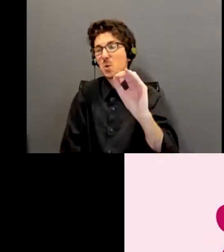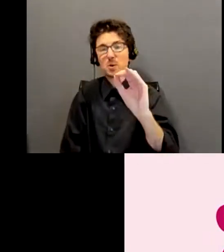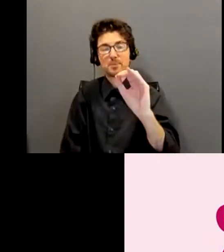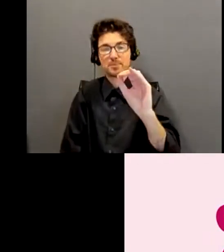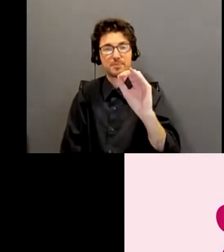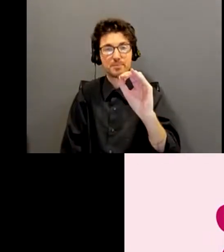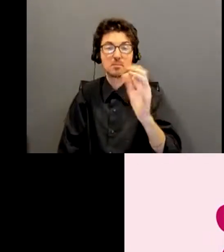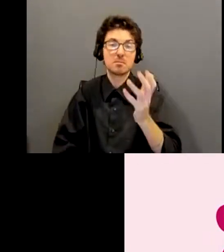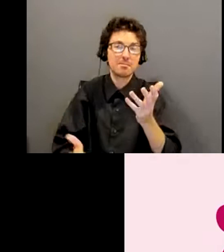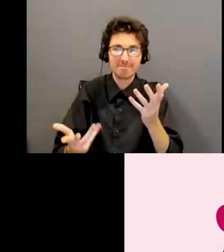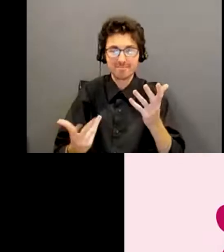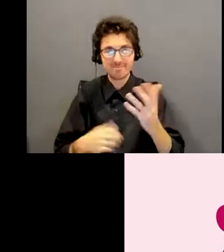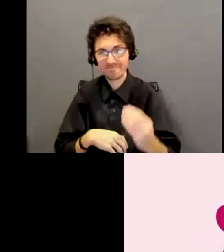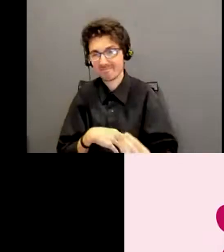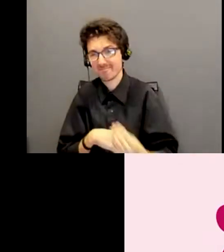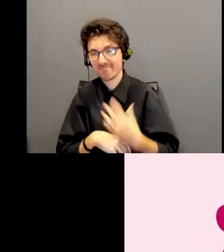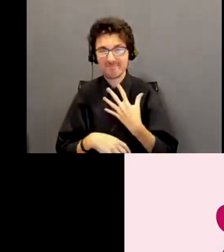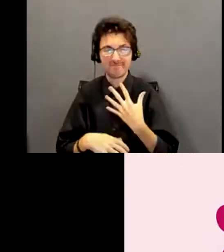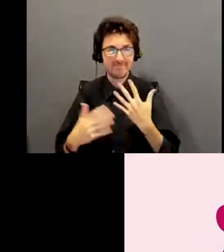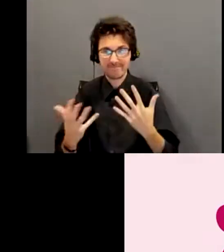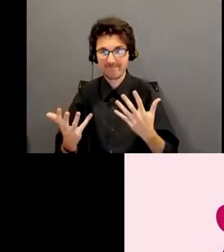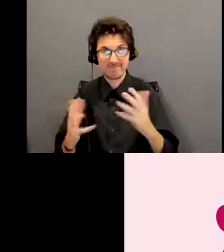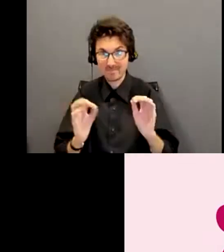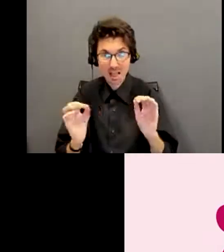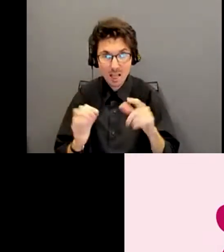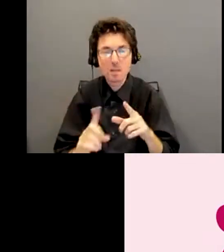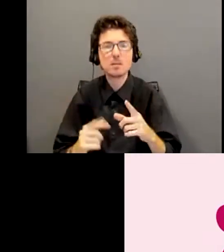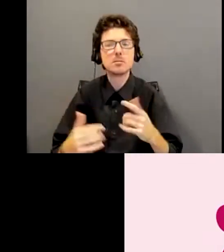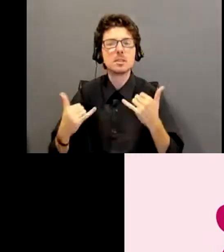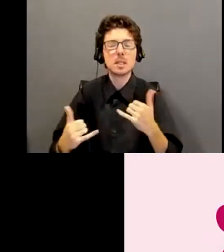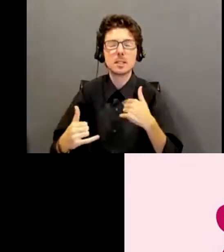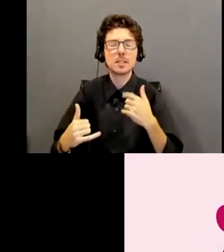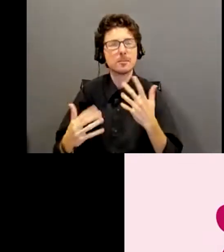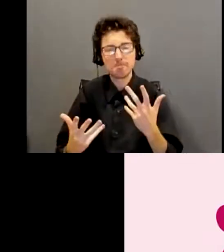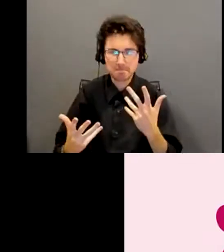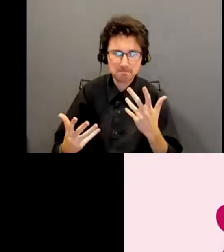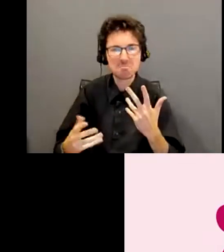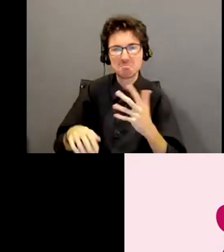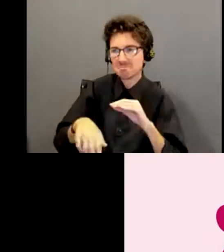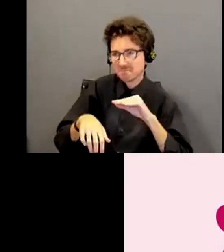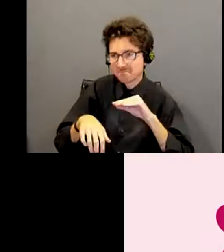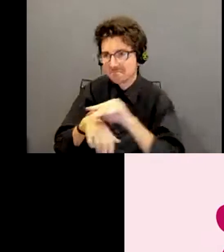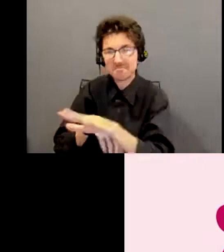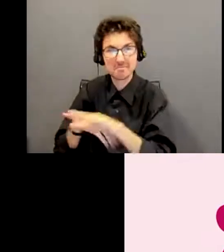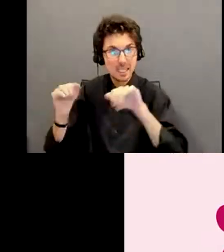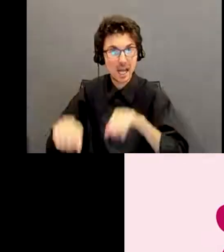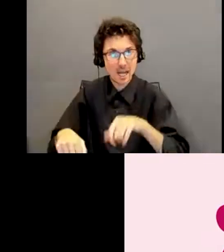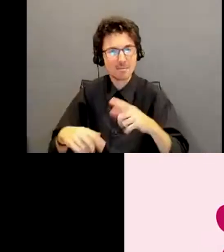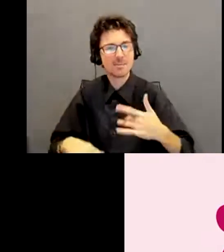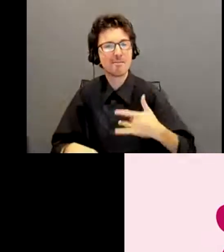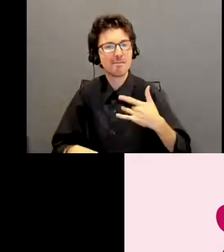makes me feel good with myself and to understand that, hey, you can see it.